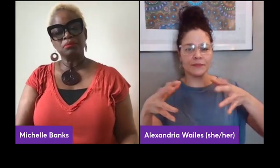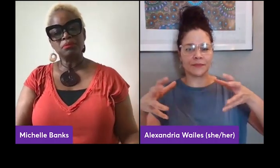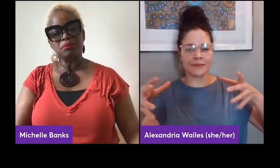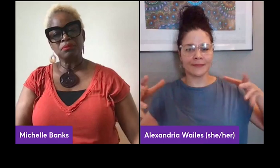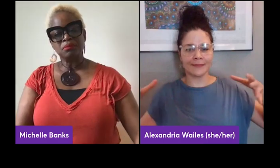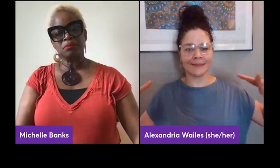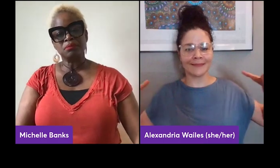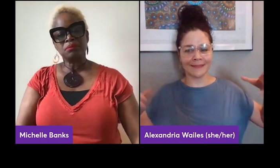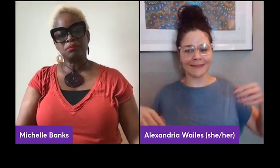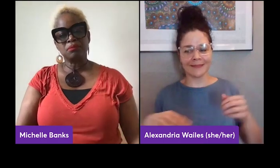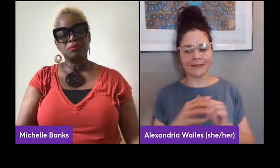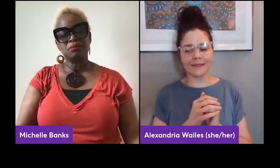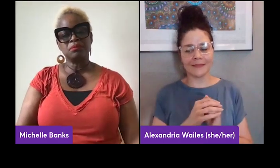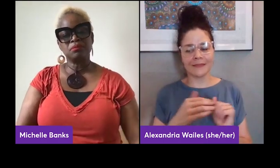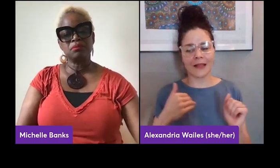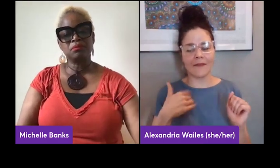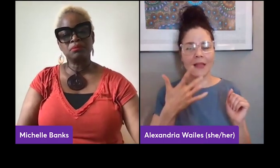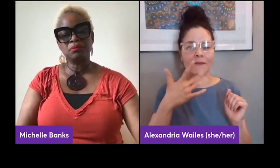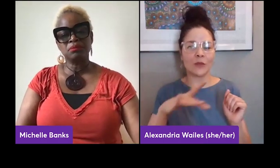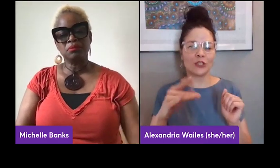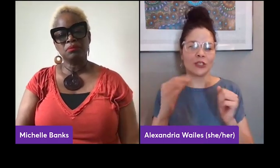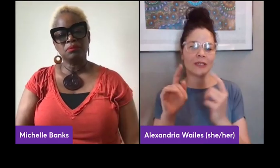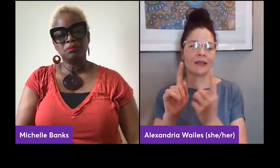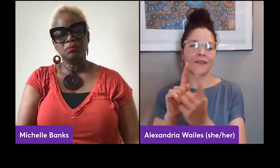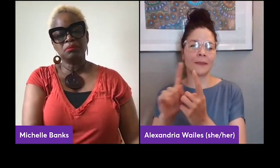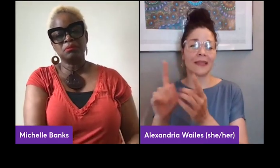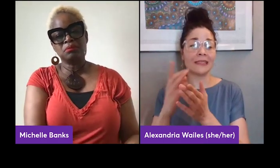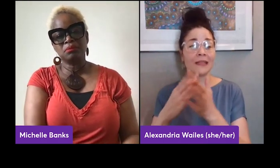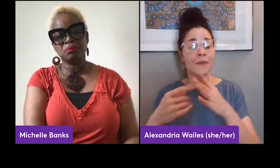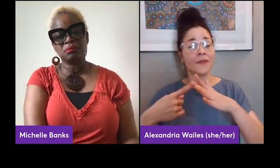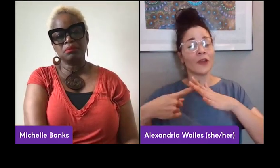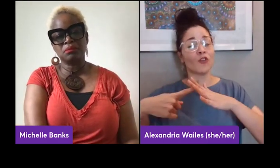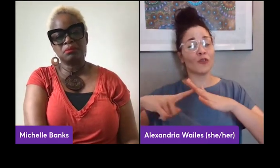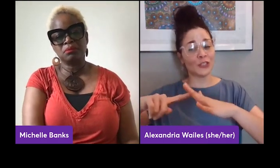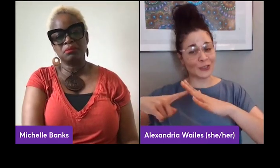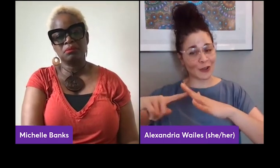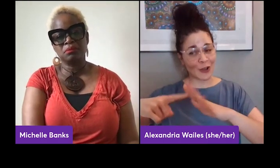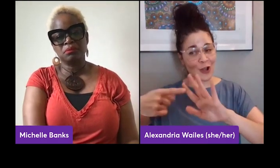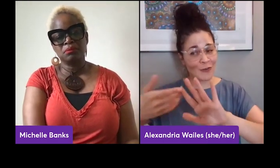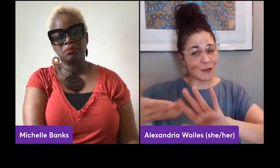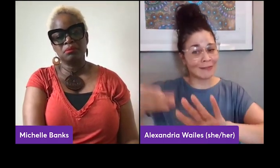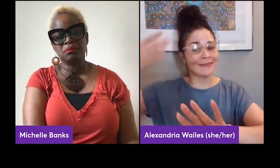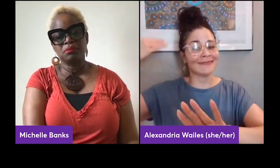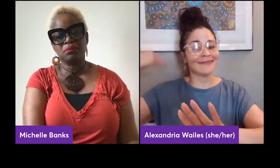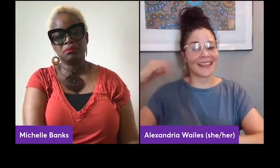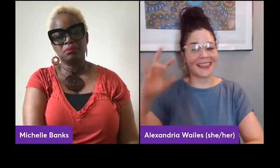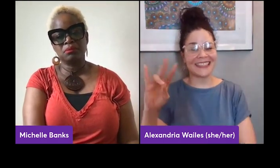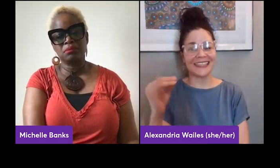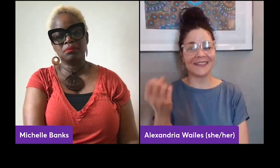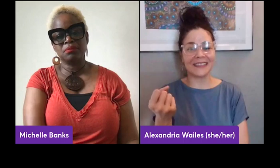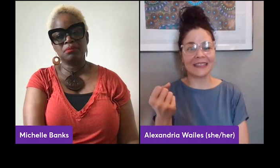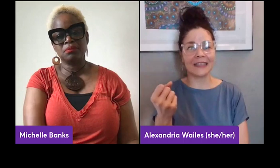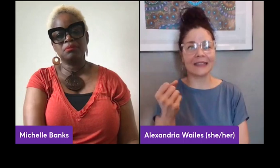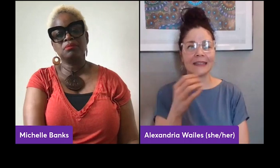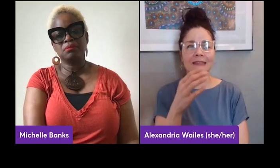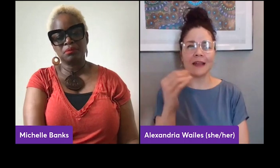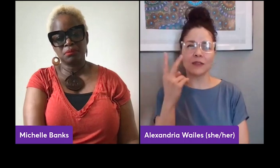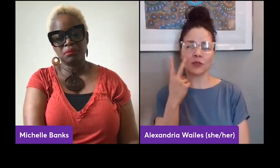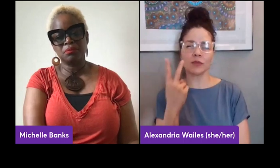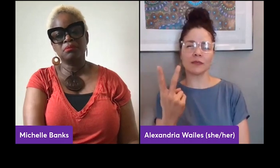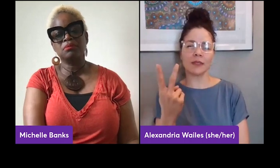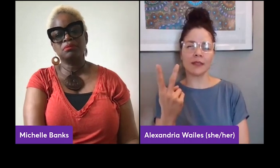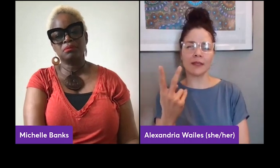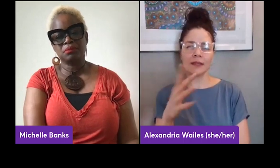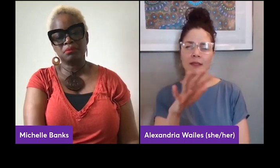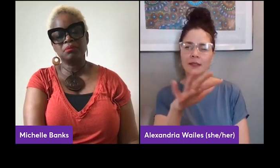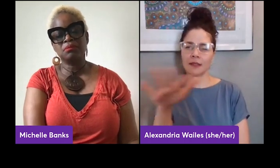this show. I've had the good fortune to meet some of the original cast from the 70s production, and to